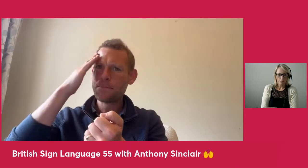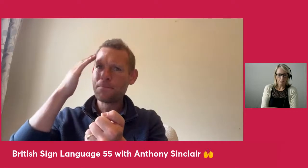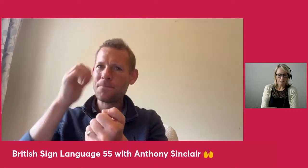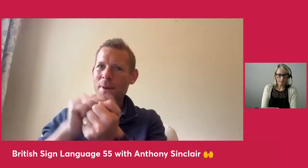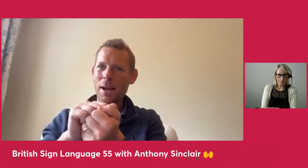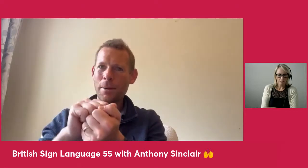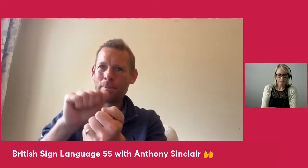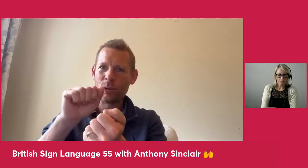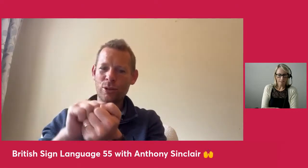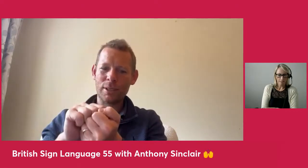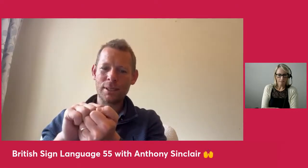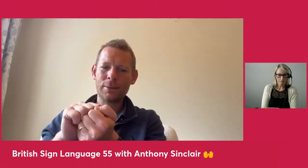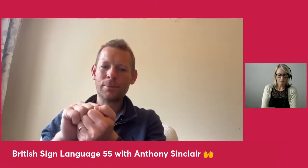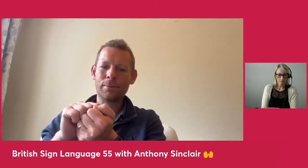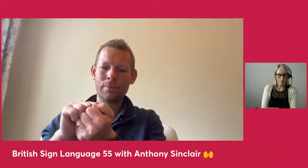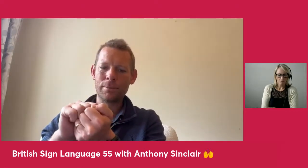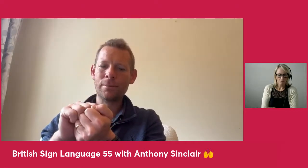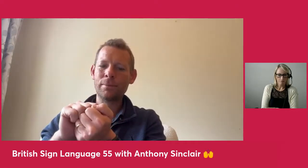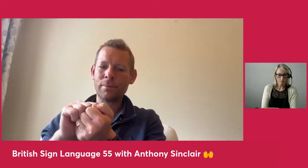memory,